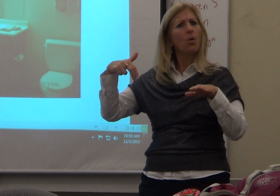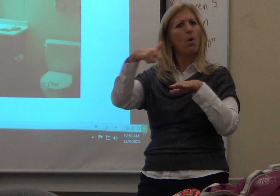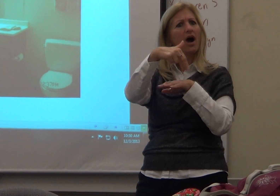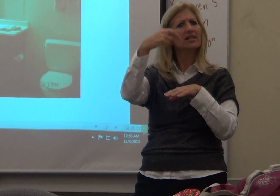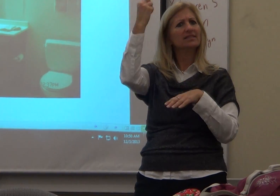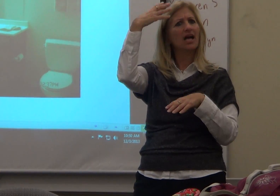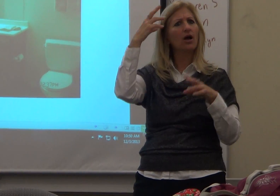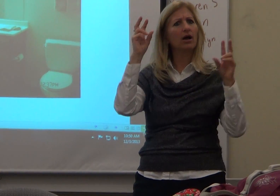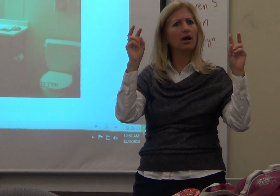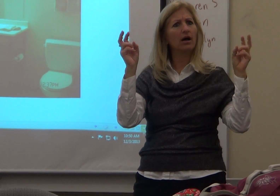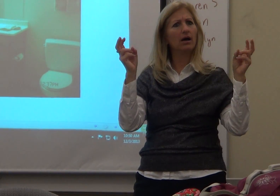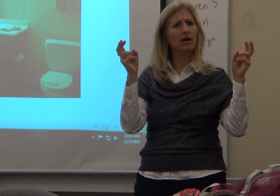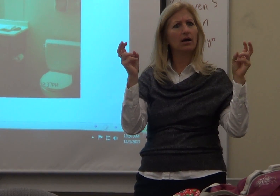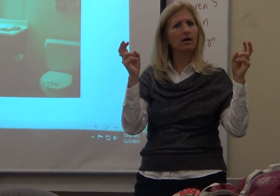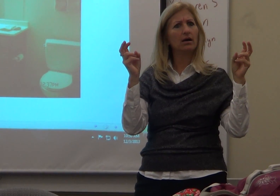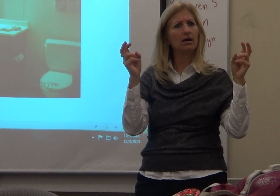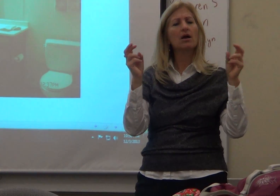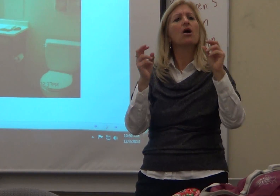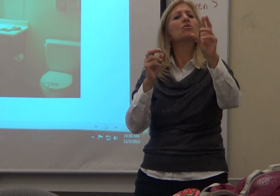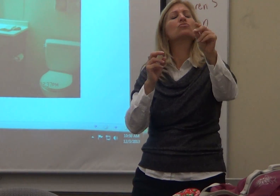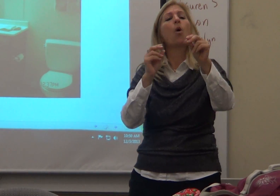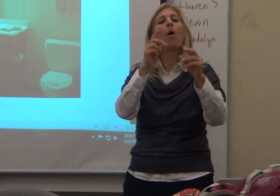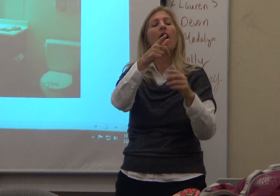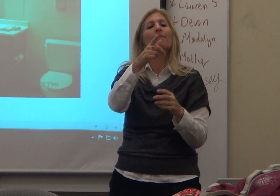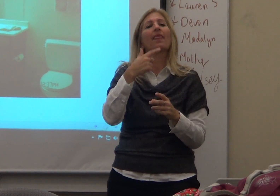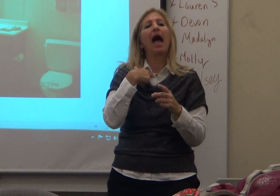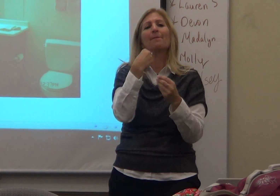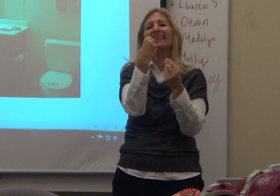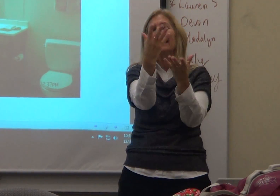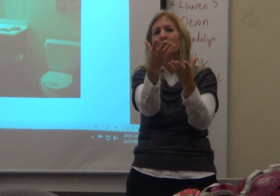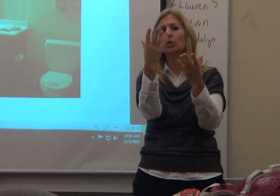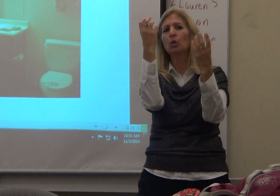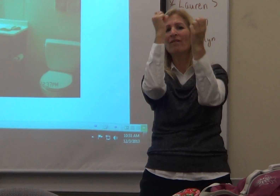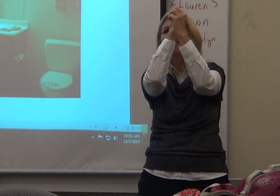You said there was a walk-in shower opposite of the office, is that correct?